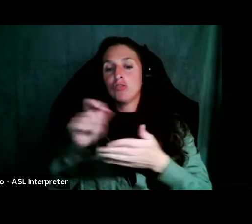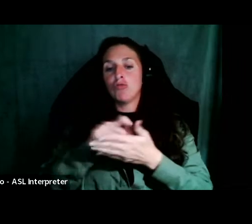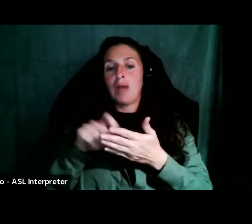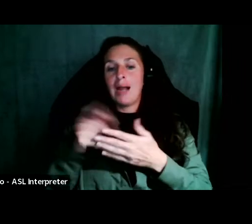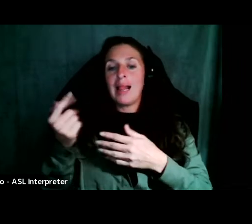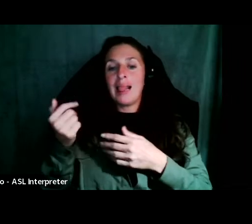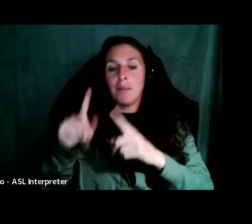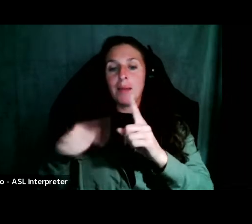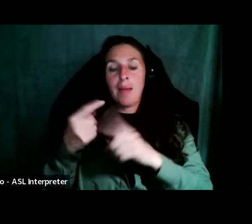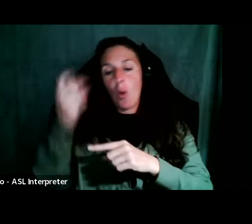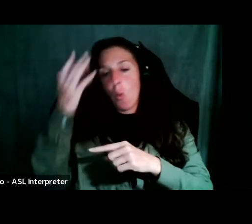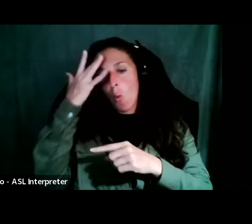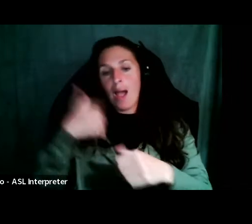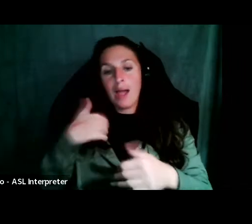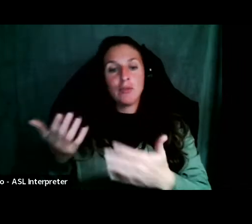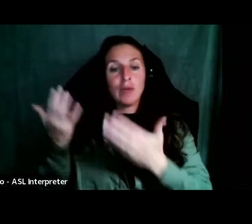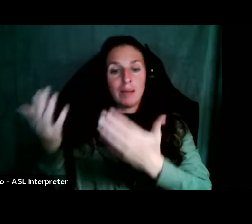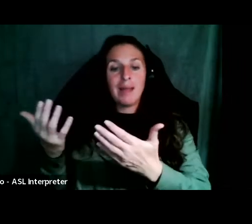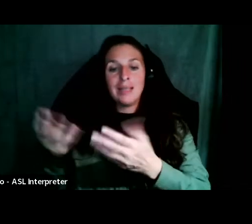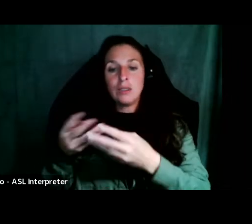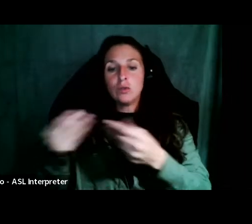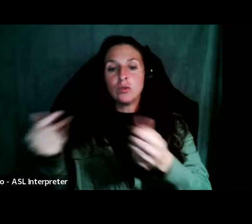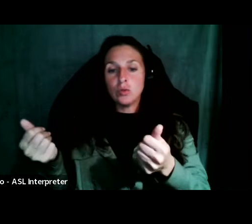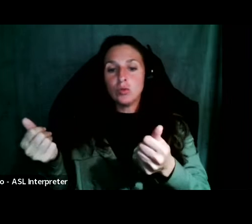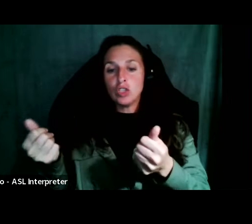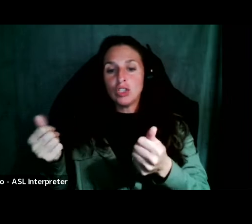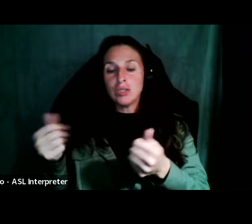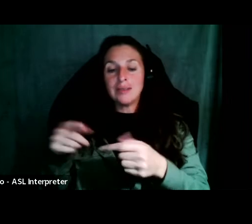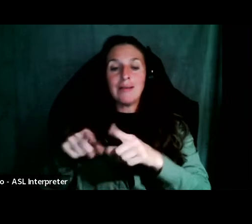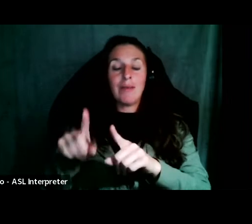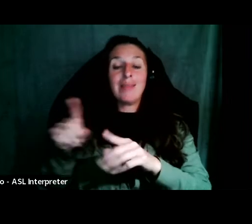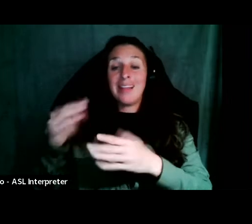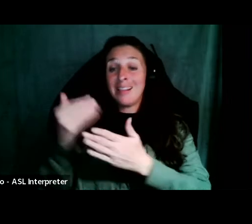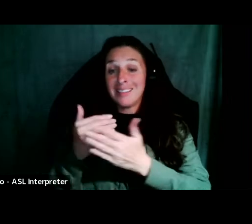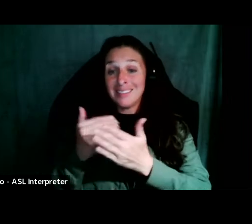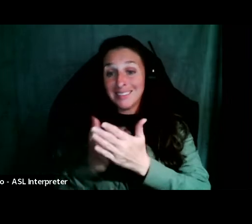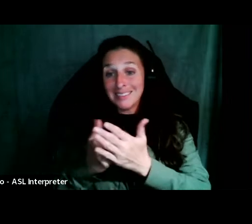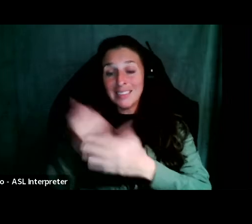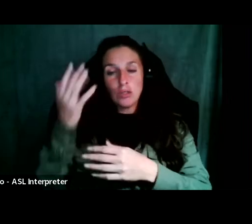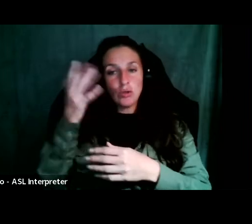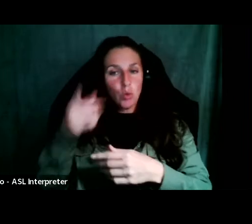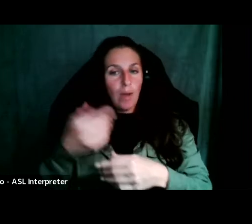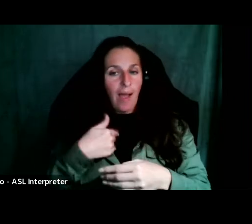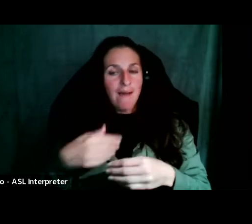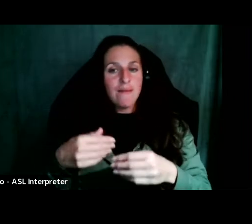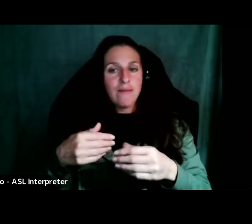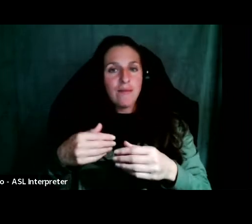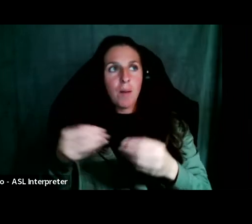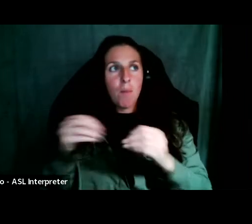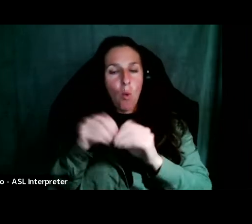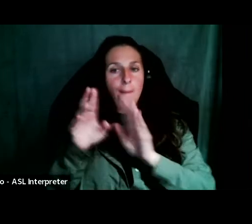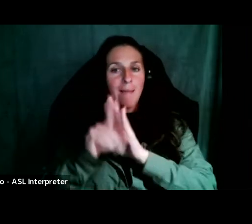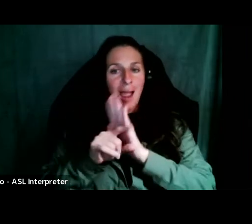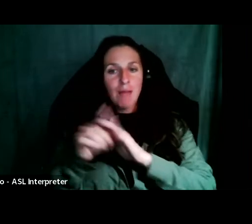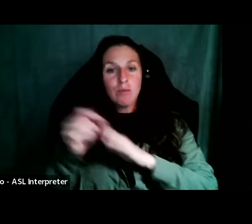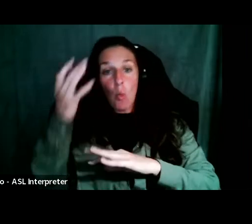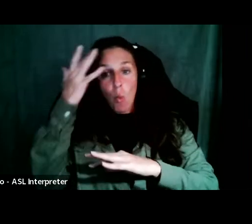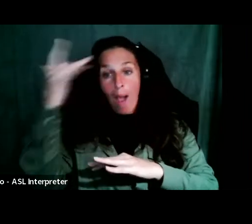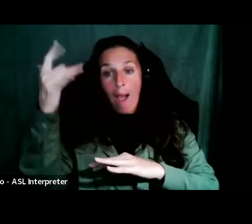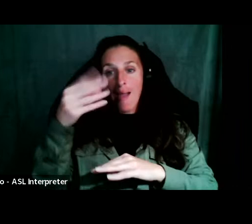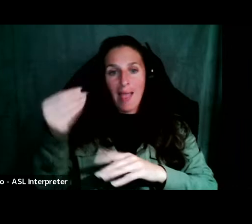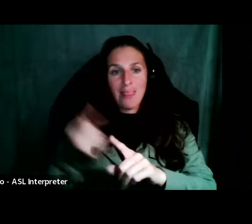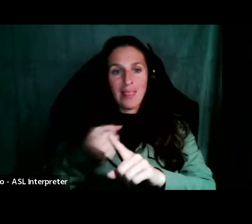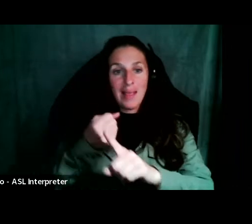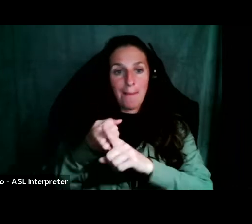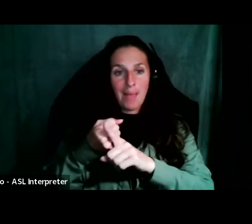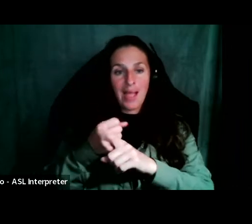I'm recommending the solutions as they're listed, so that you have a little further background as to the why and the impact.